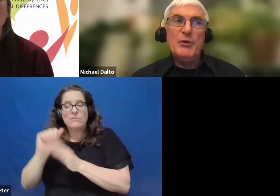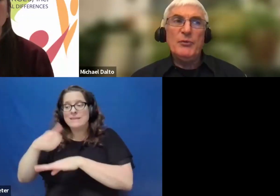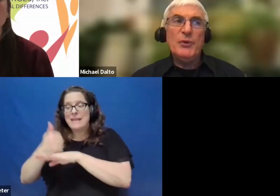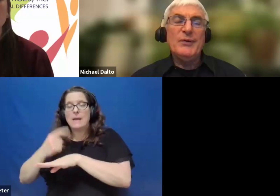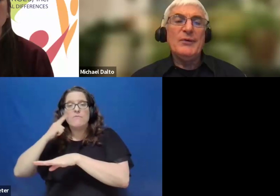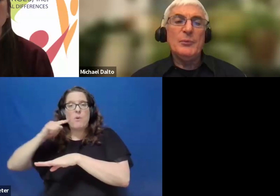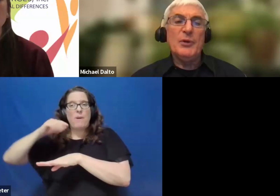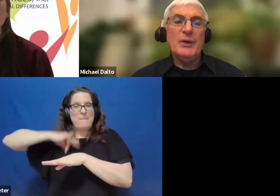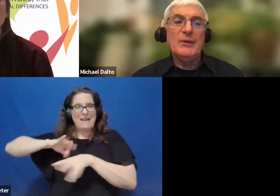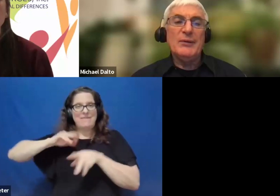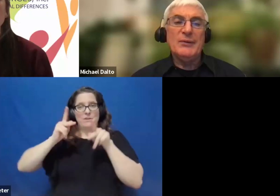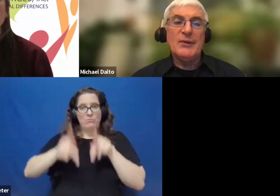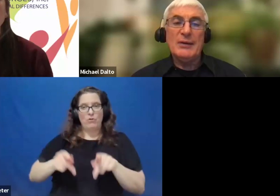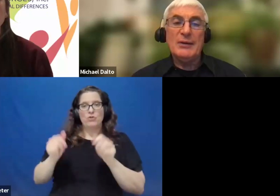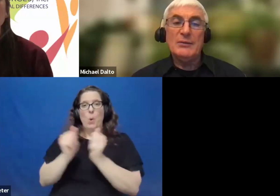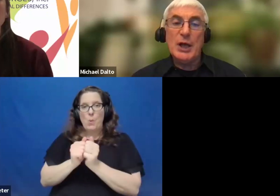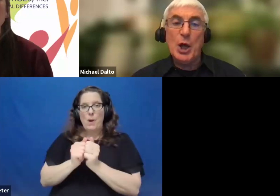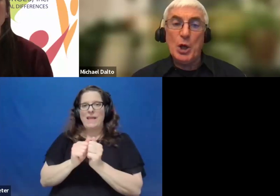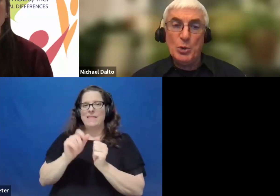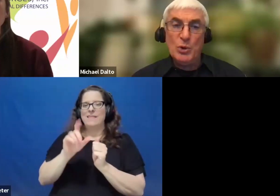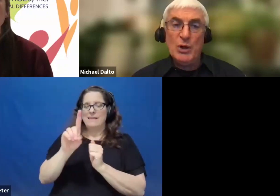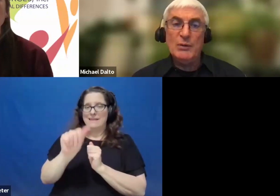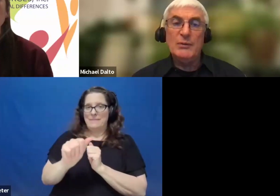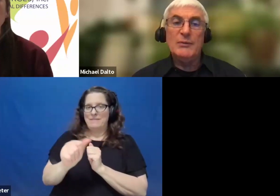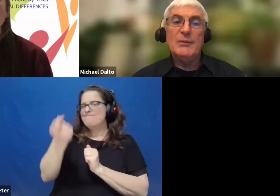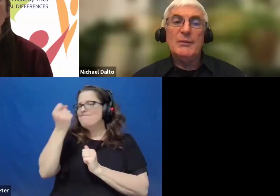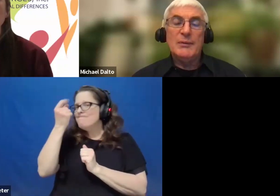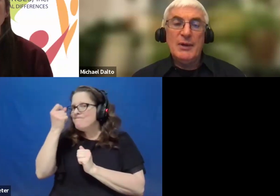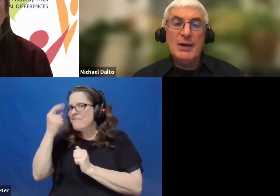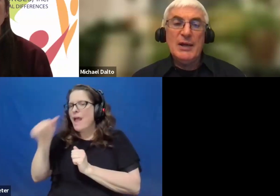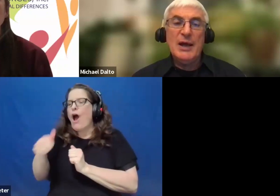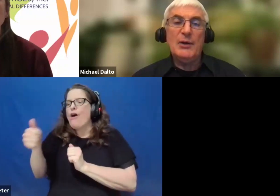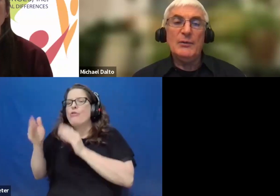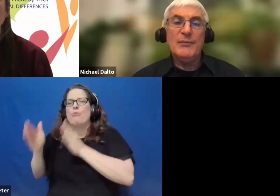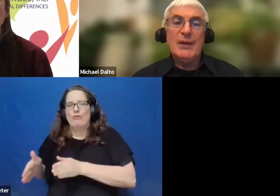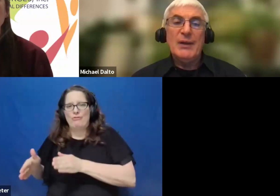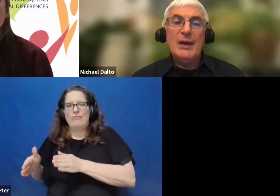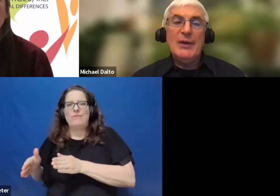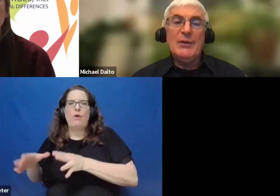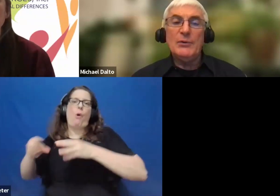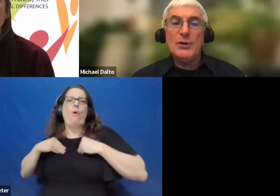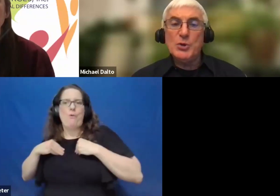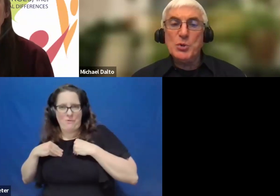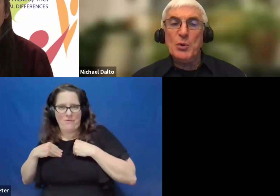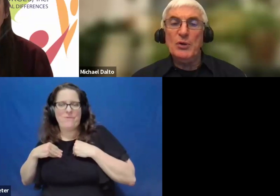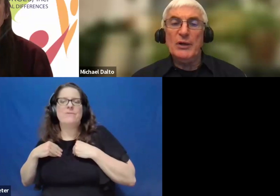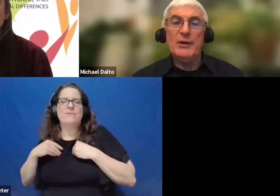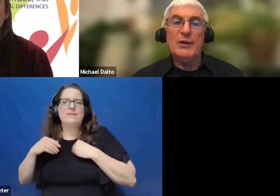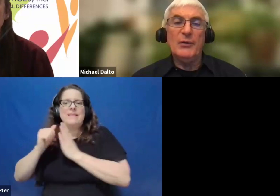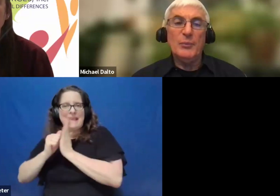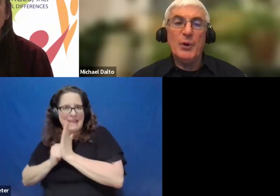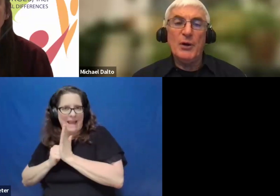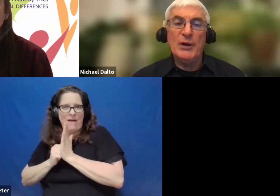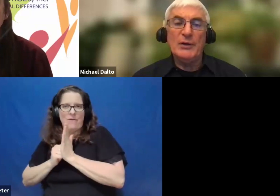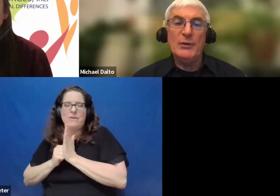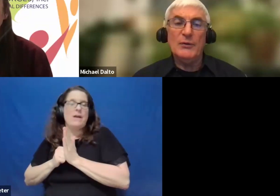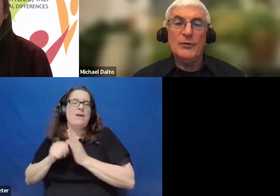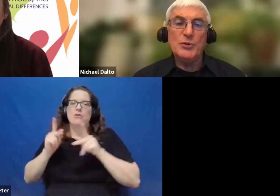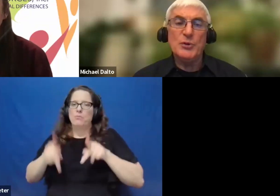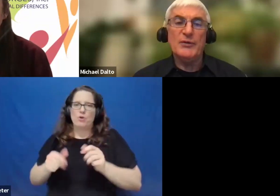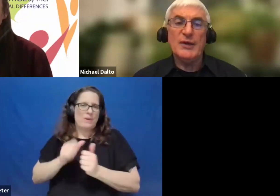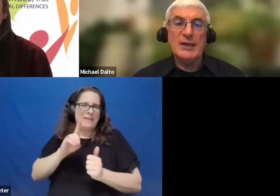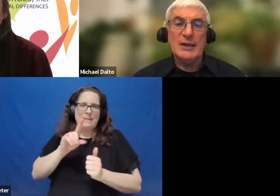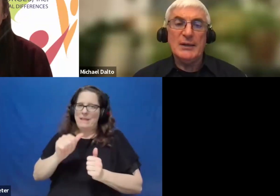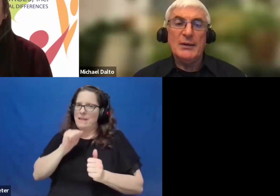but the person with a disability doesn't technically own the account and they don't control it. Another party, known